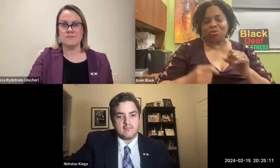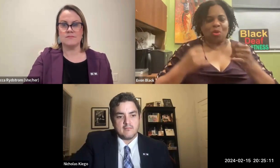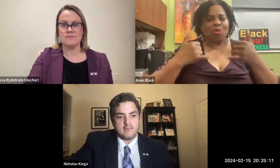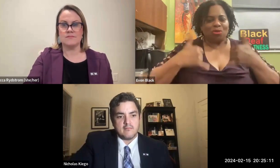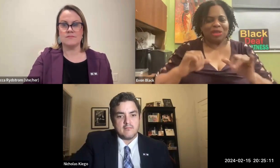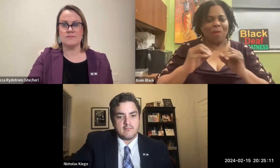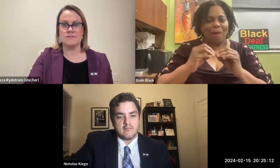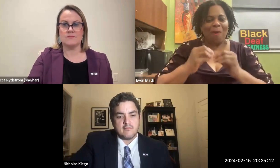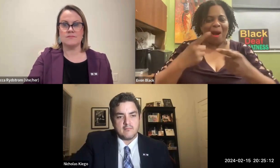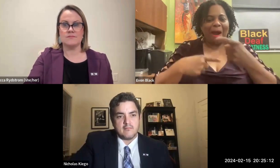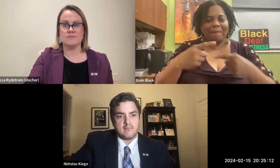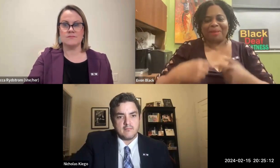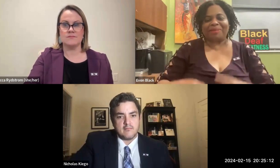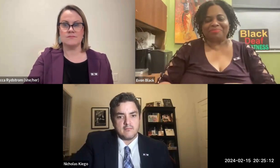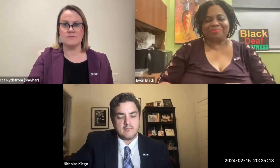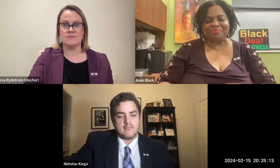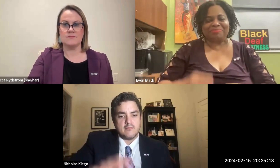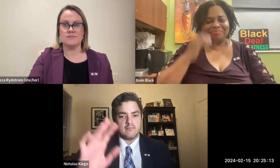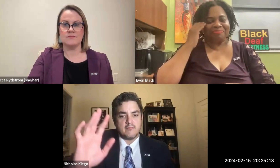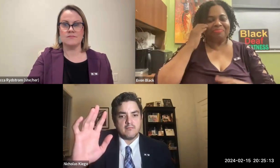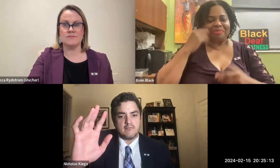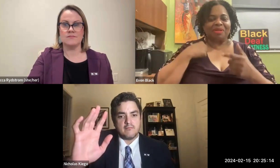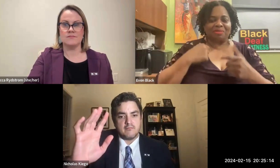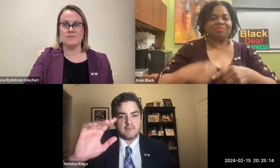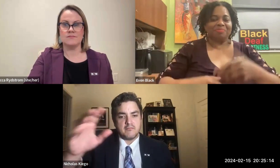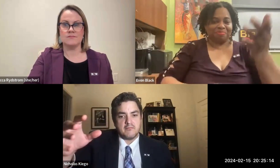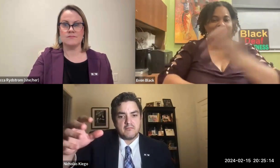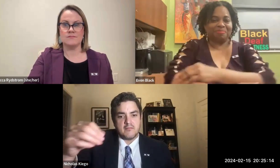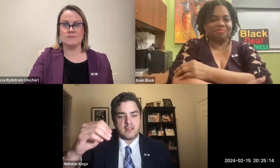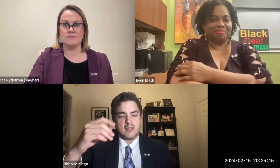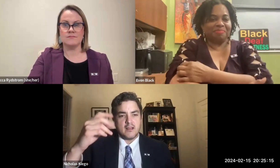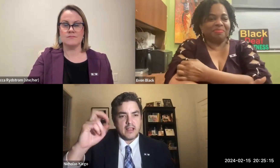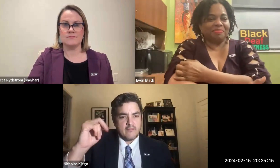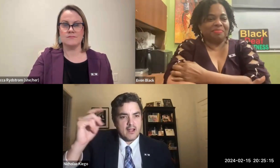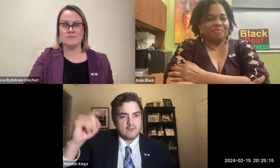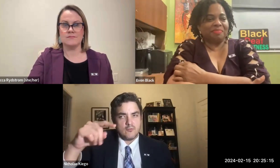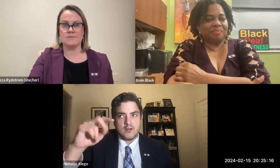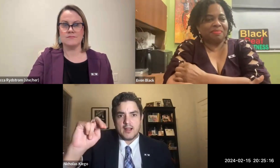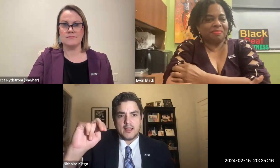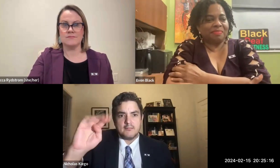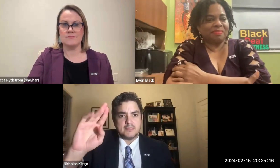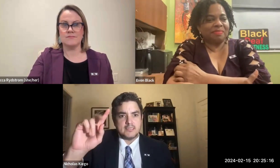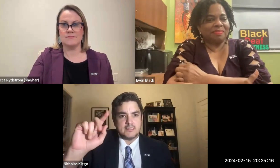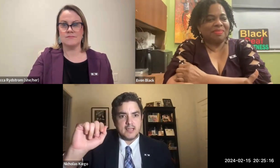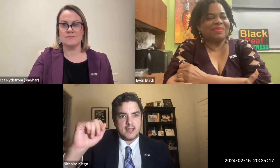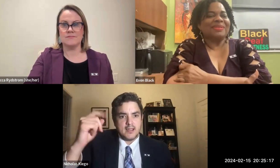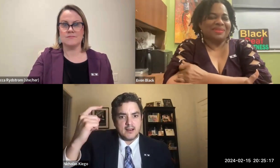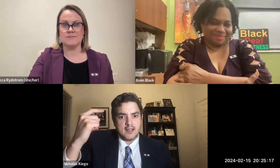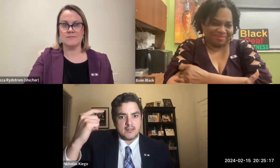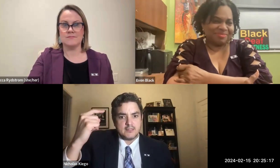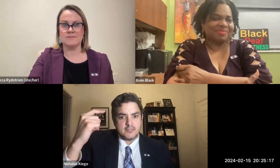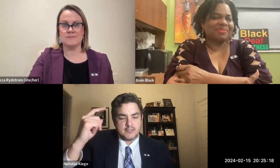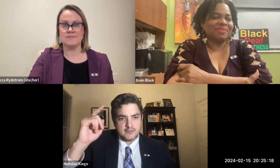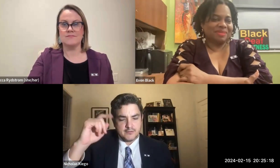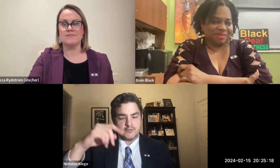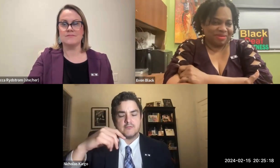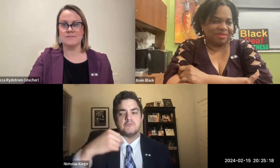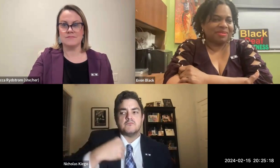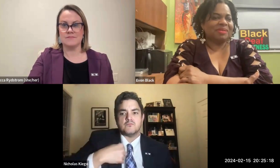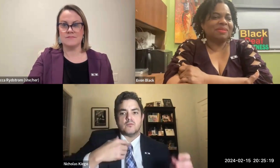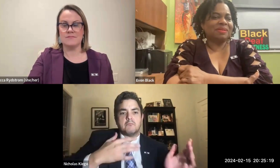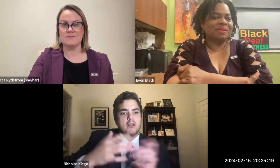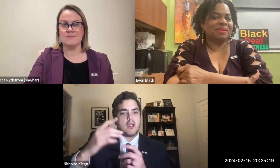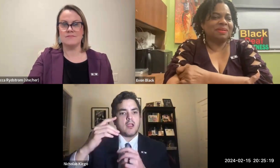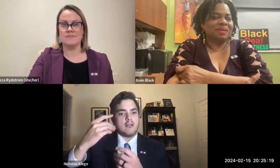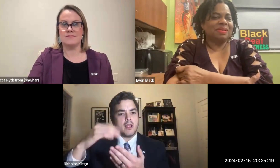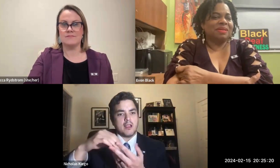me to present there, but there were also non-Gallaudet graduates in that audience, and more events are coming online. This is